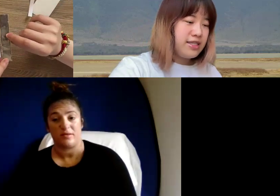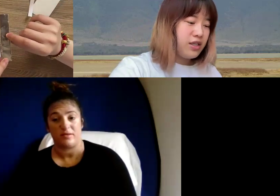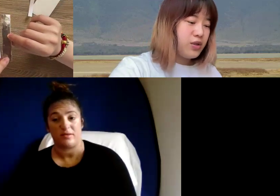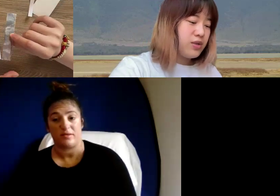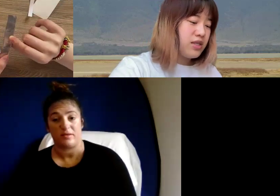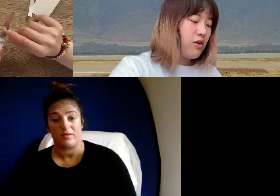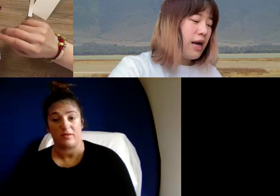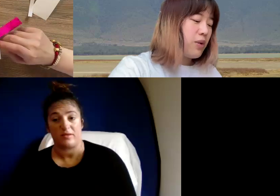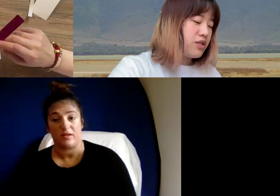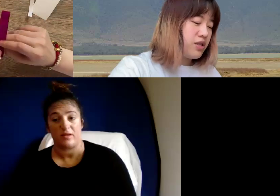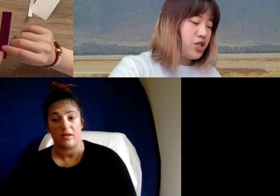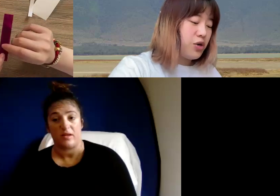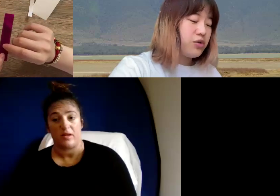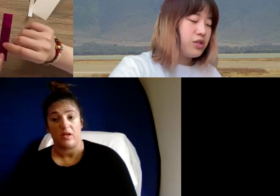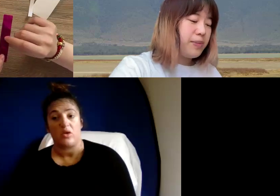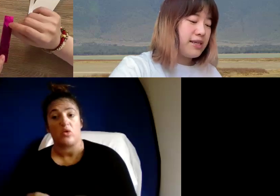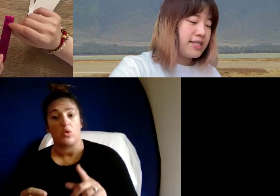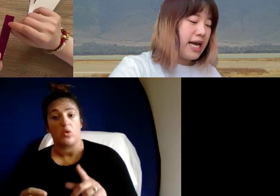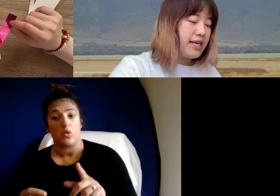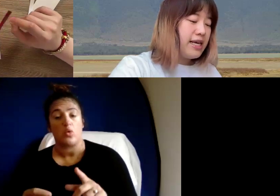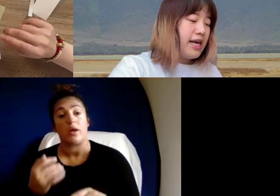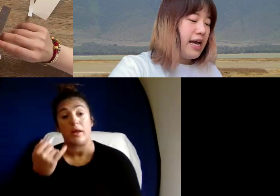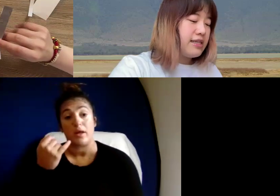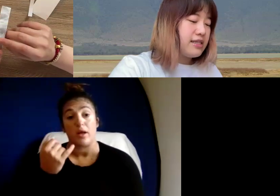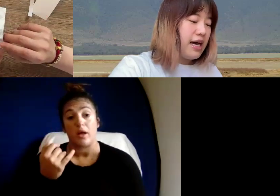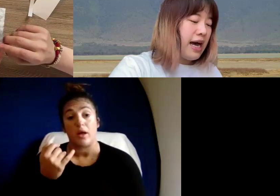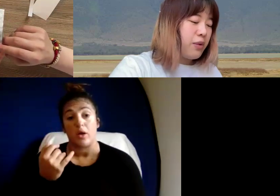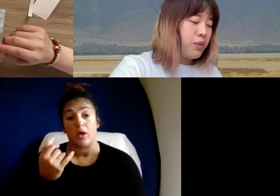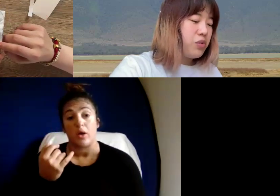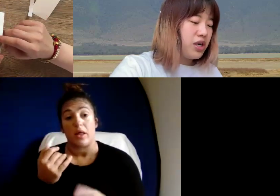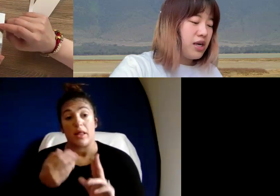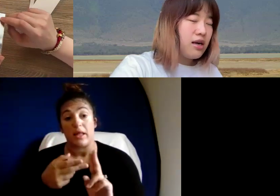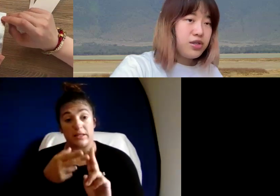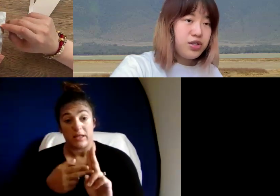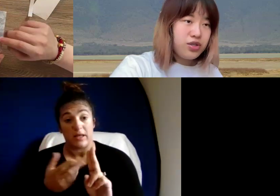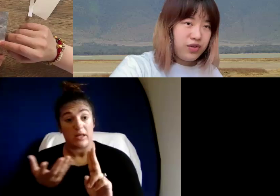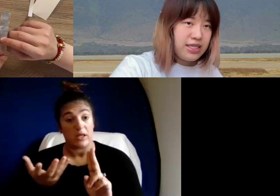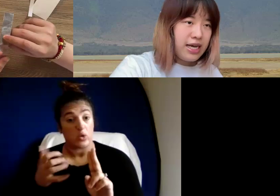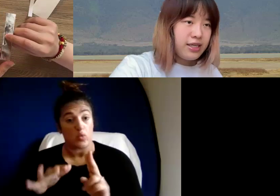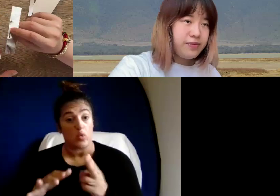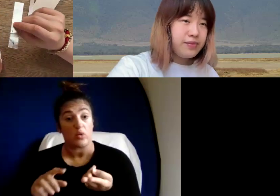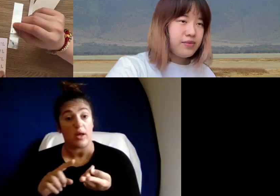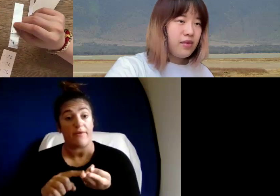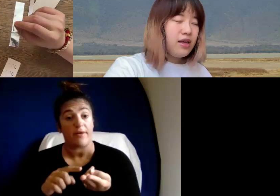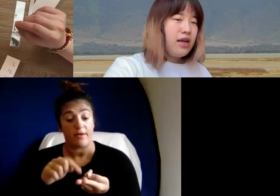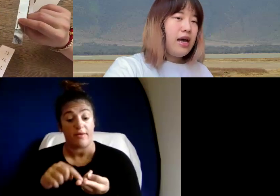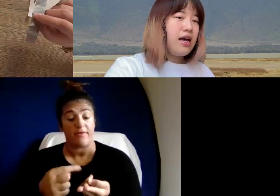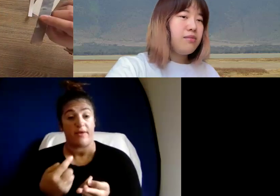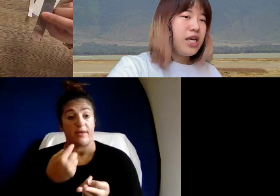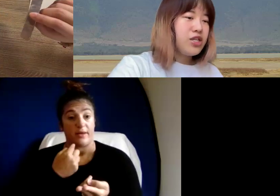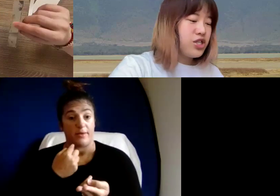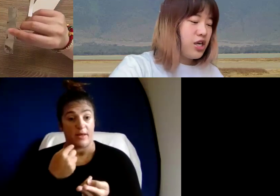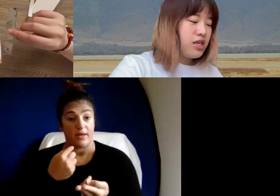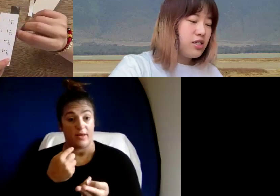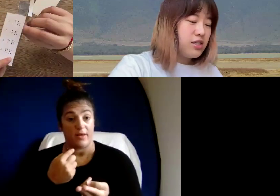want facing you. So I want to show the pink side, and I will work on the silver side.